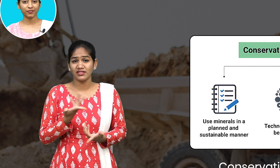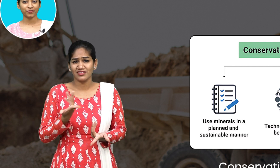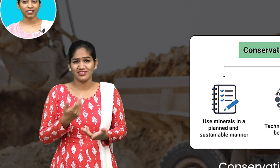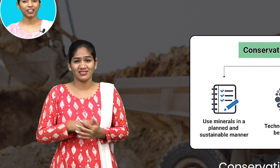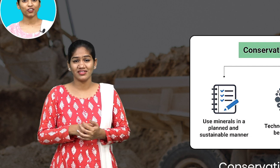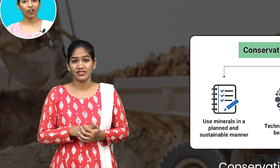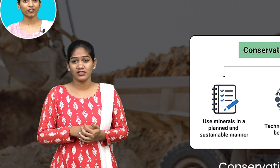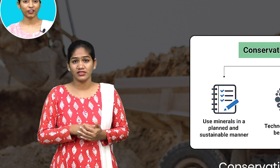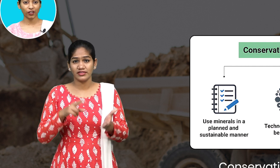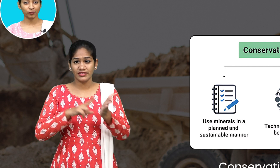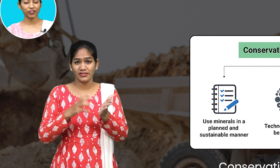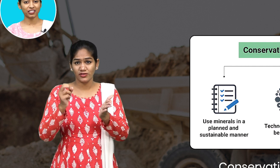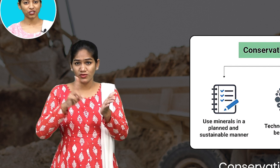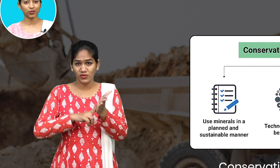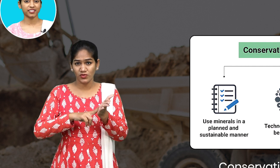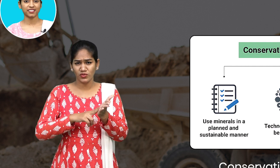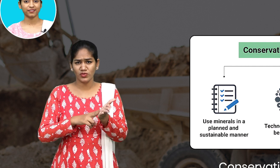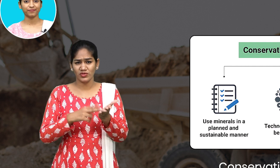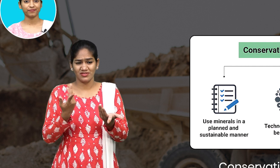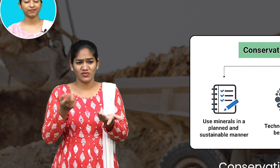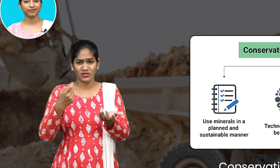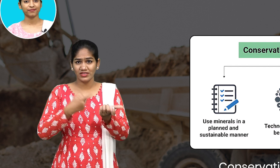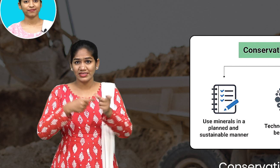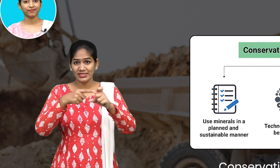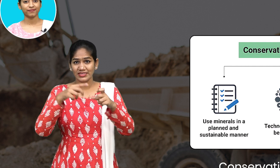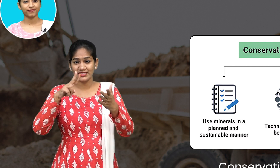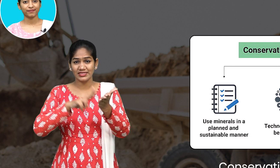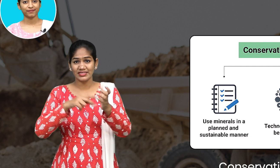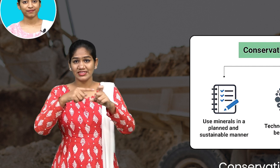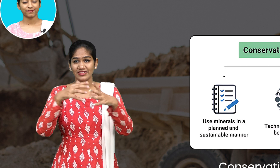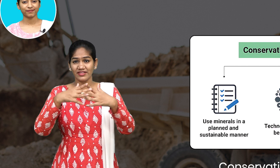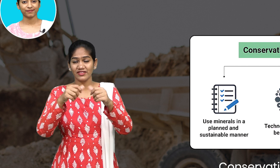are a non-renewable resource.